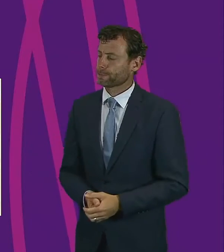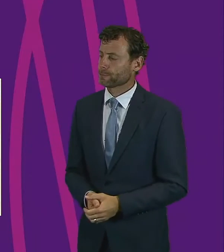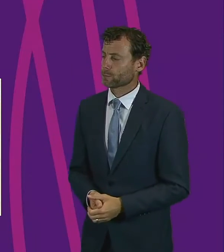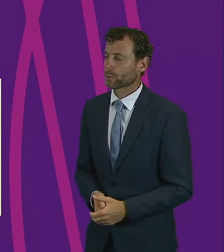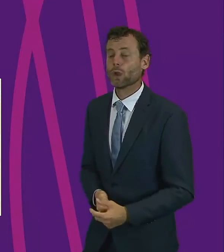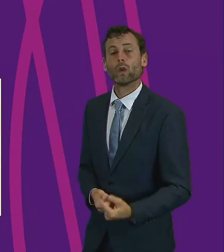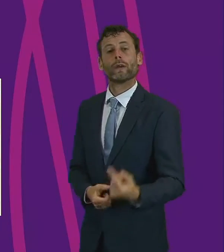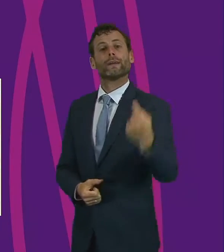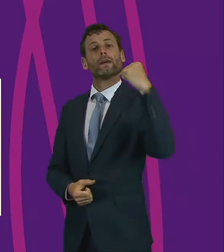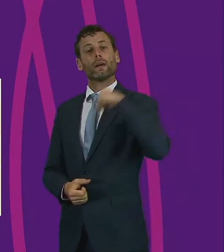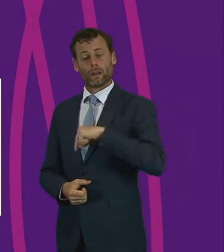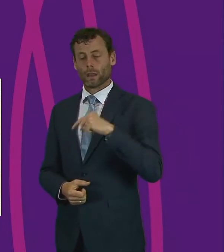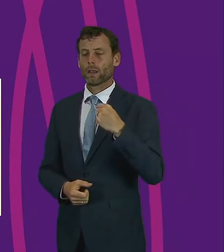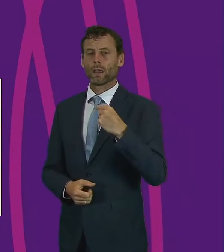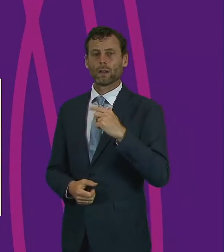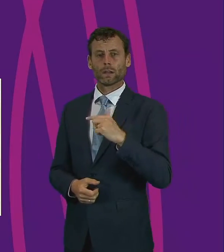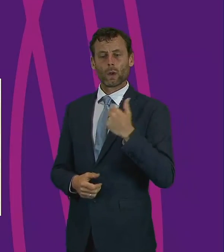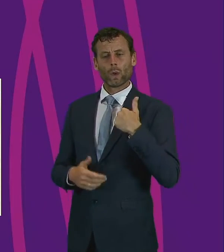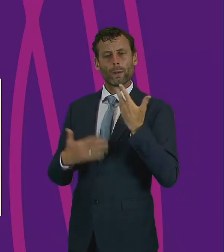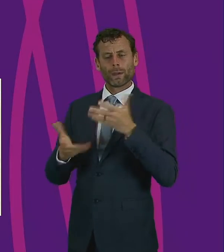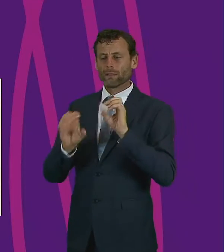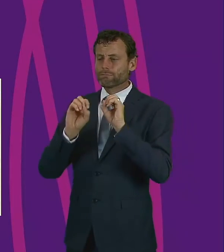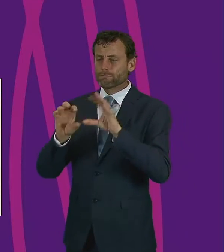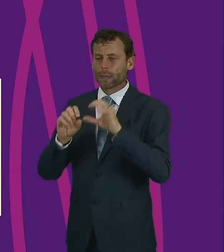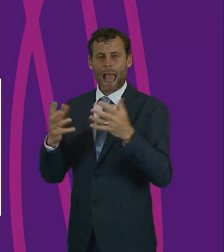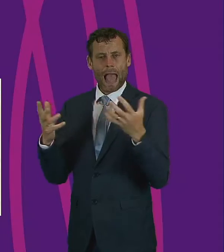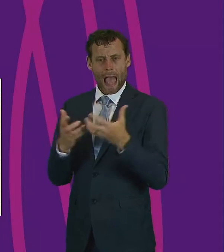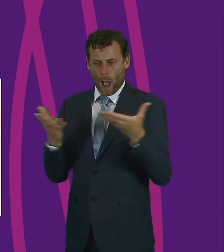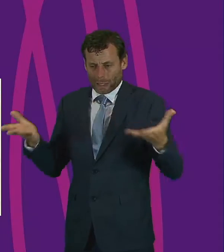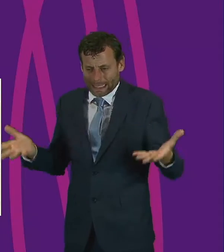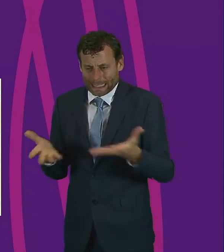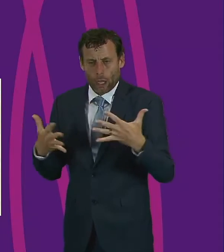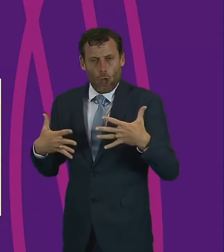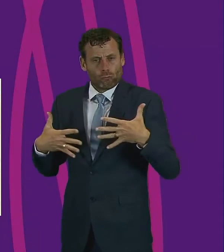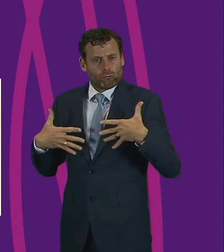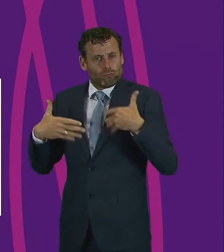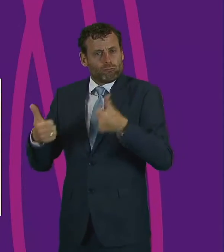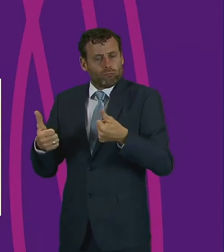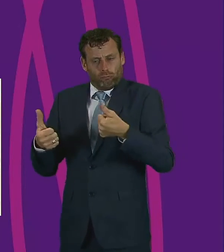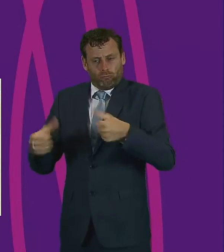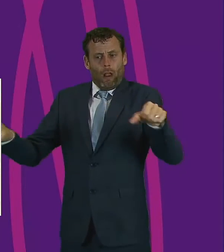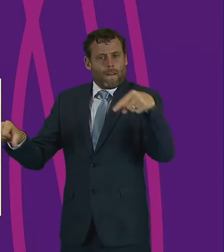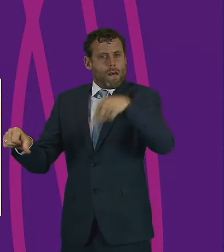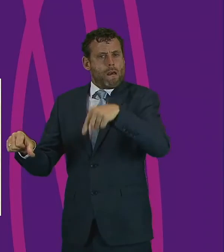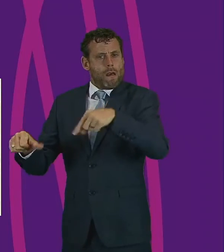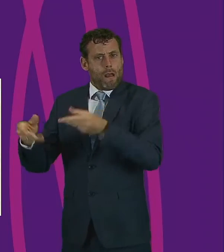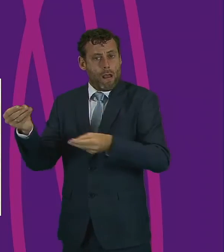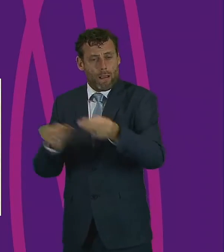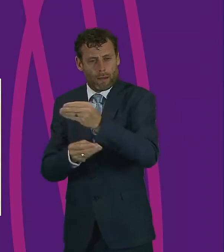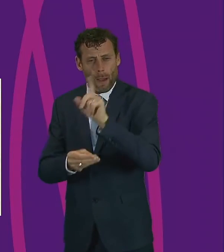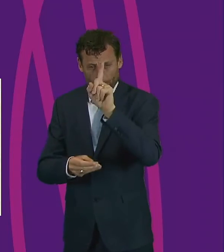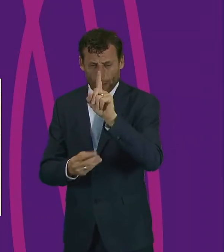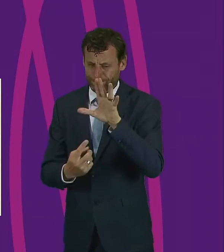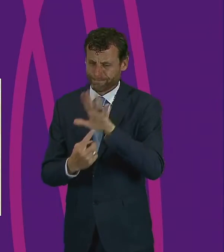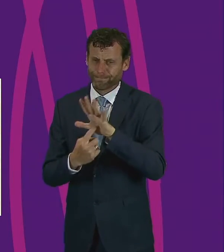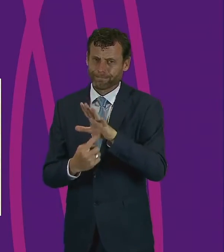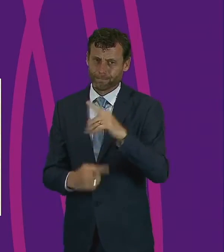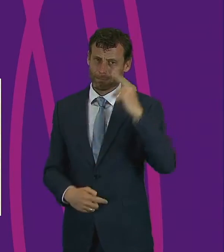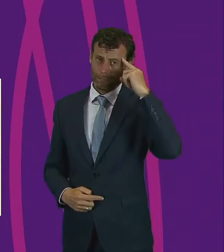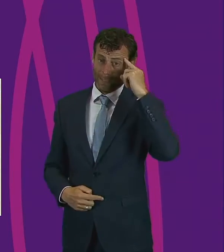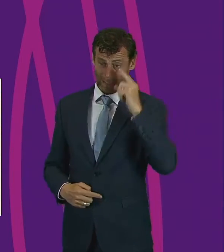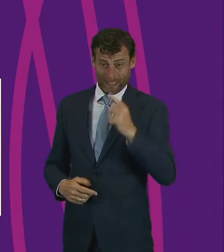to set out the forward-looking plan for recovery, we are still dealing with significant economic impacts from the initial